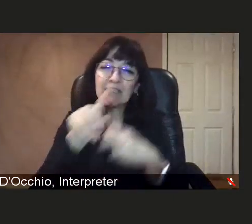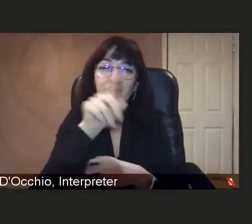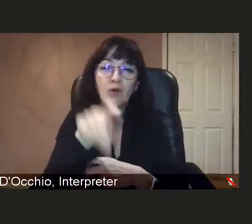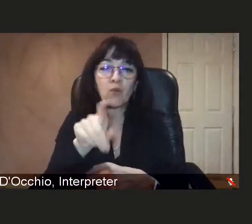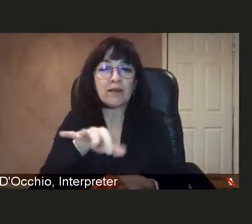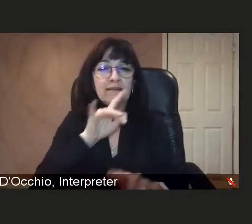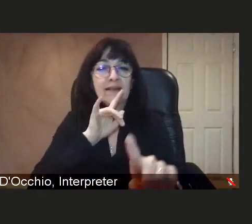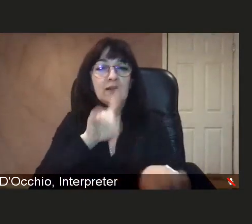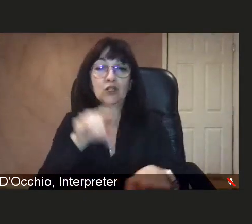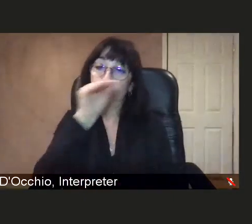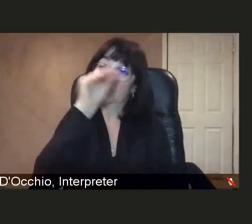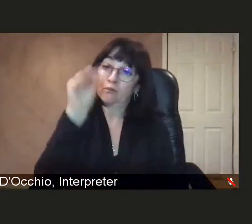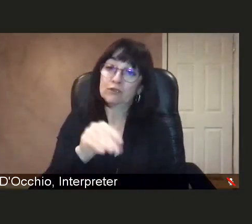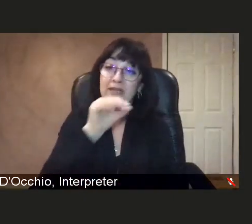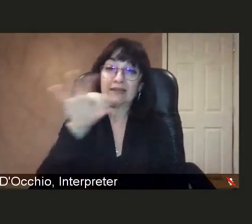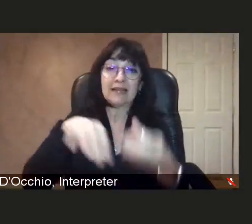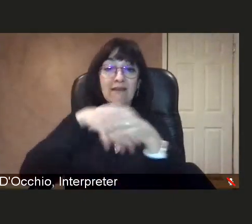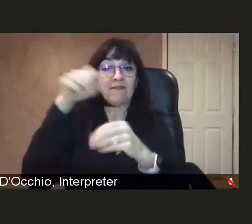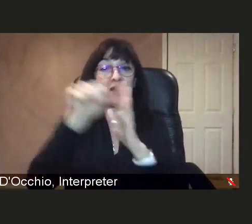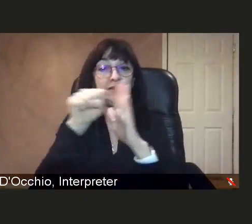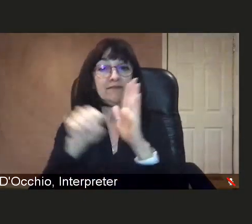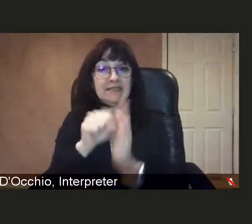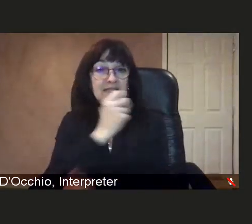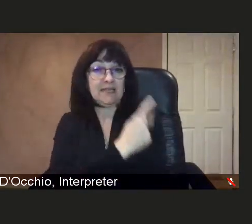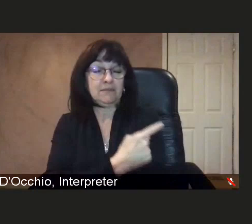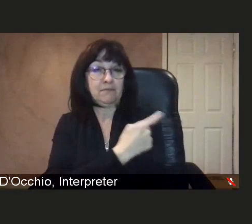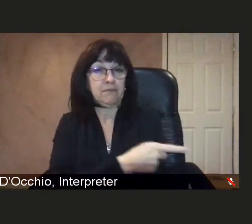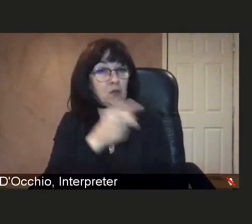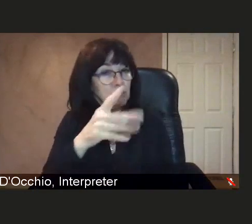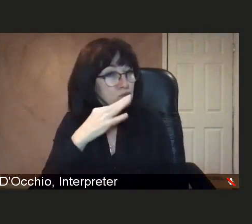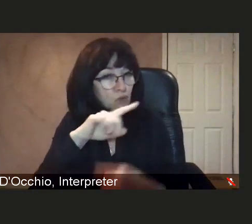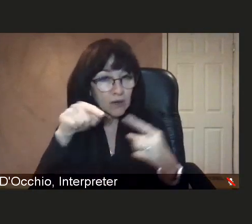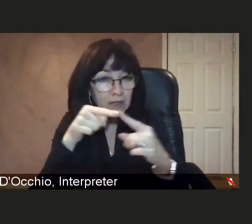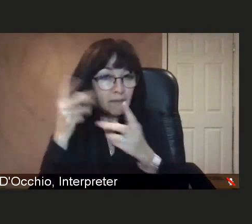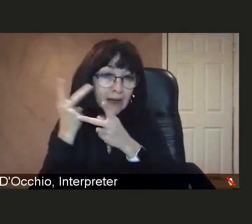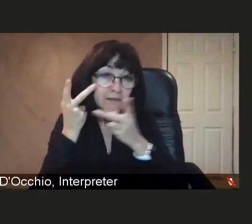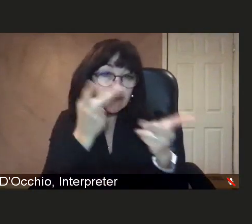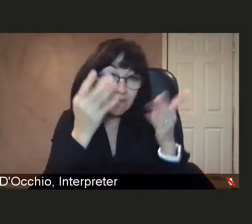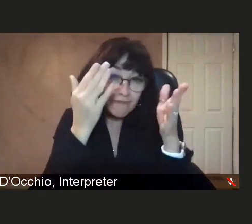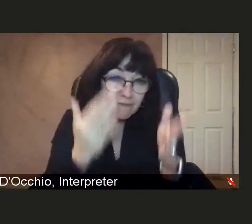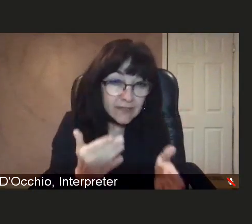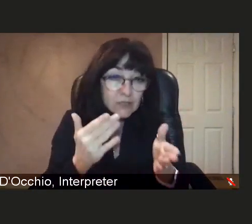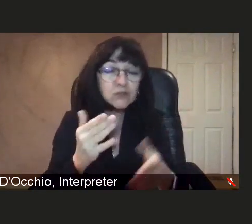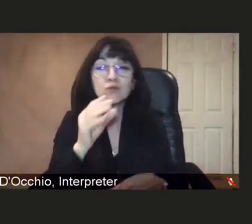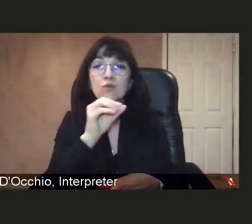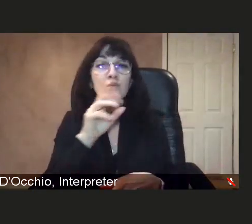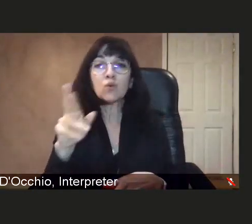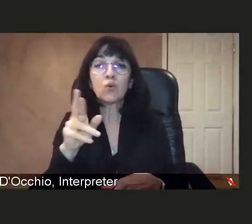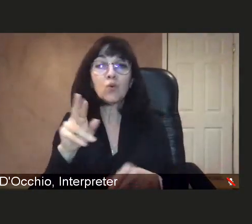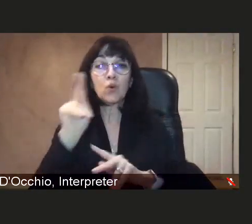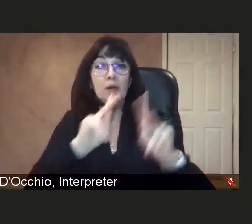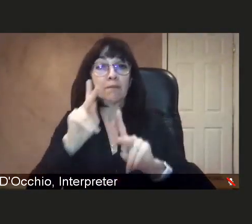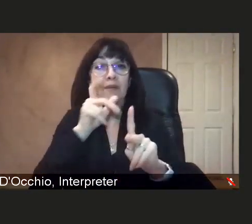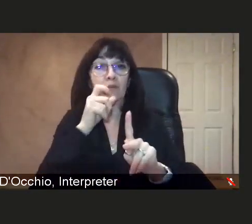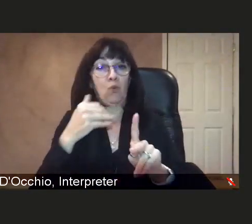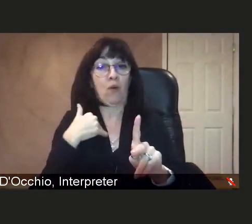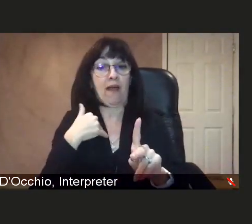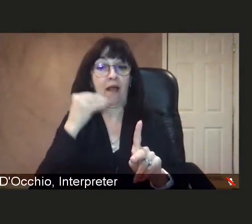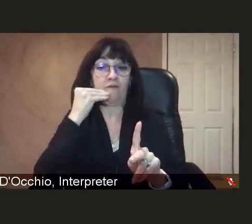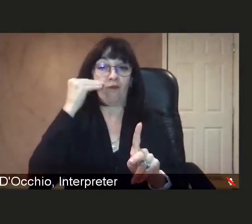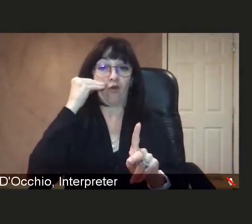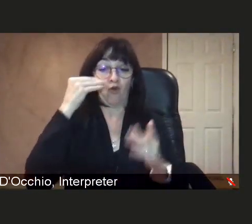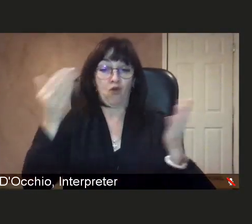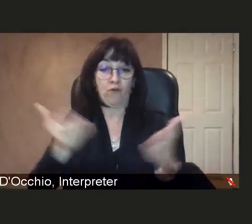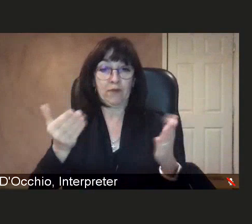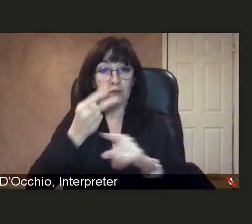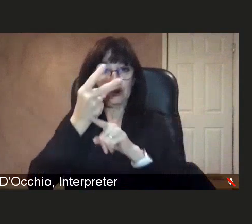percentage of out-of-state patients, is that visitors, or is that people who come here 2 months out of the year, or 6 months out of the